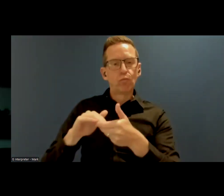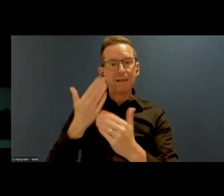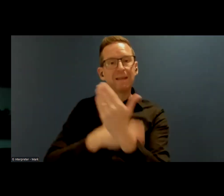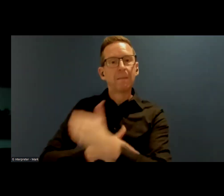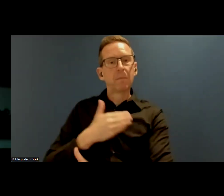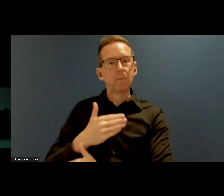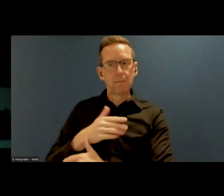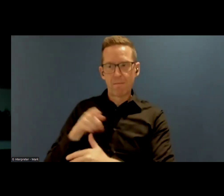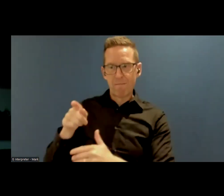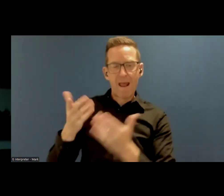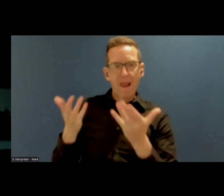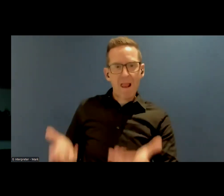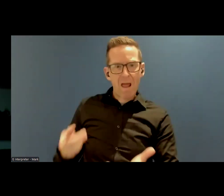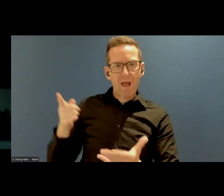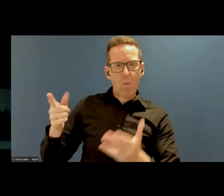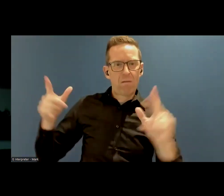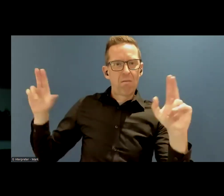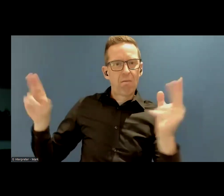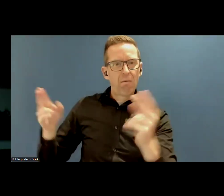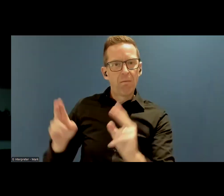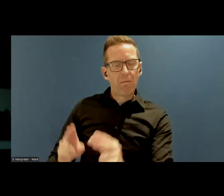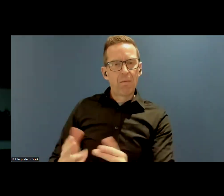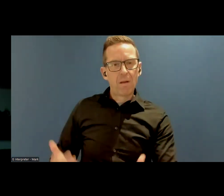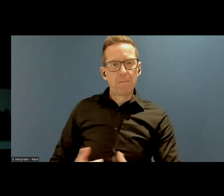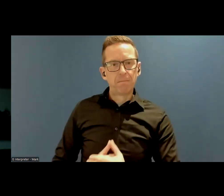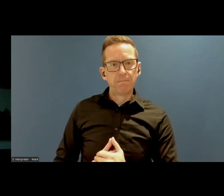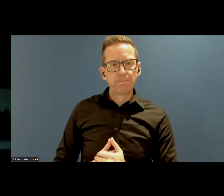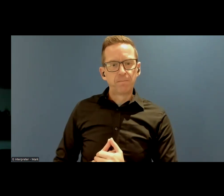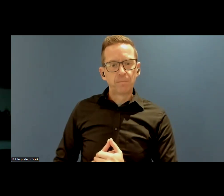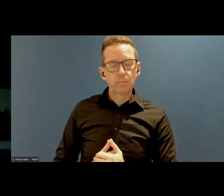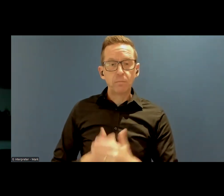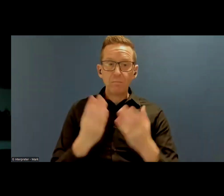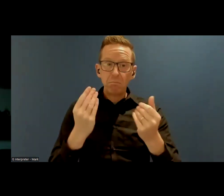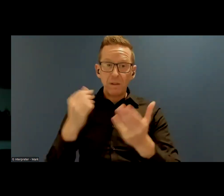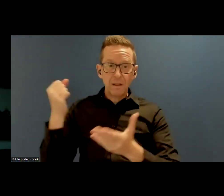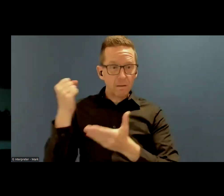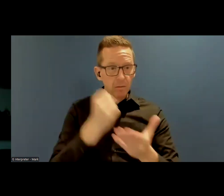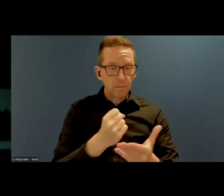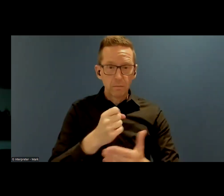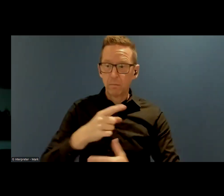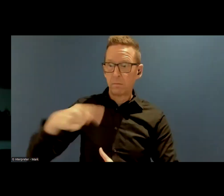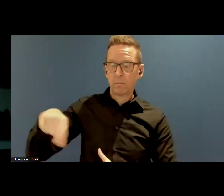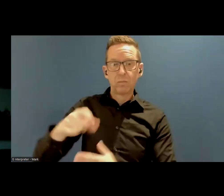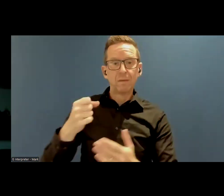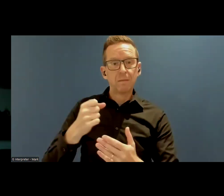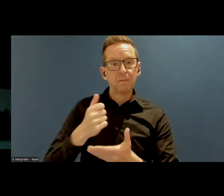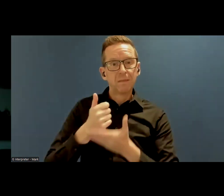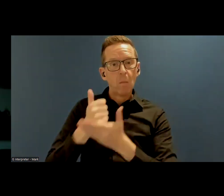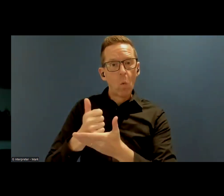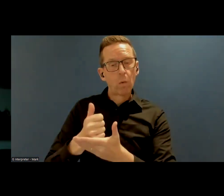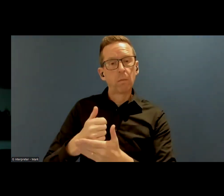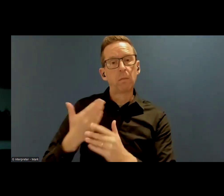the funding for the implementation of these supports came from international development